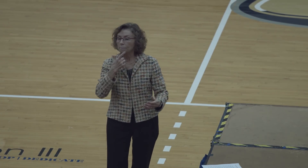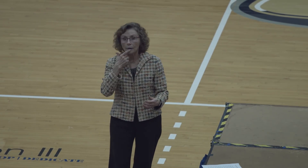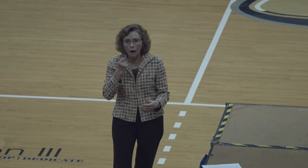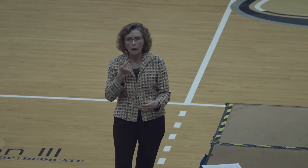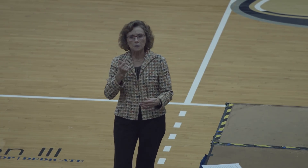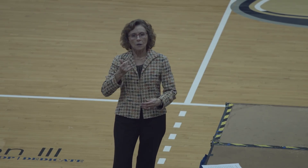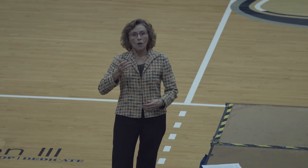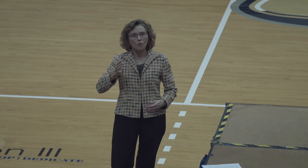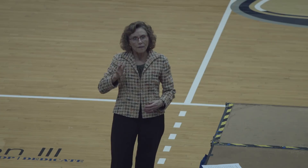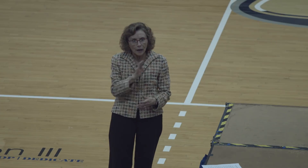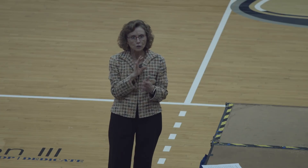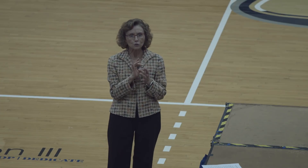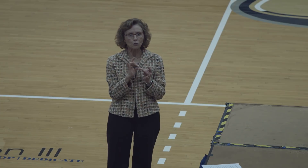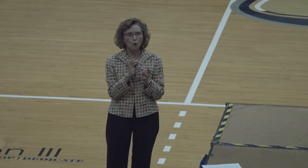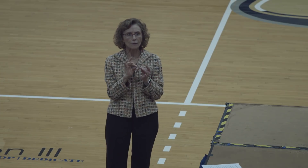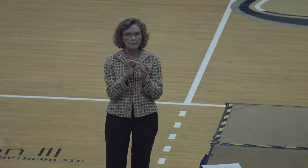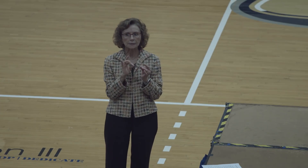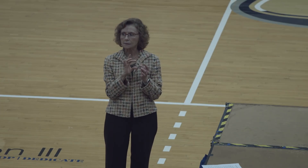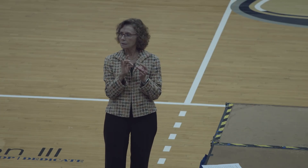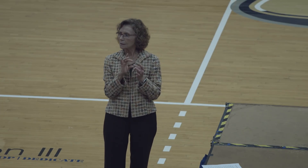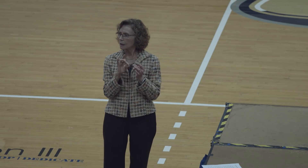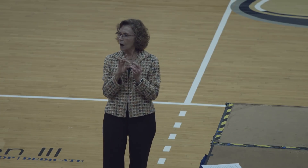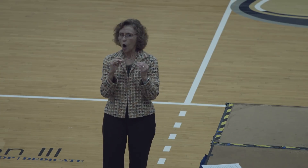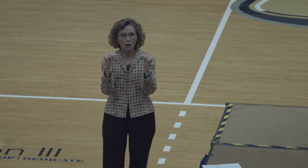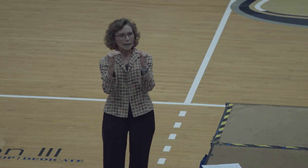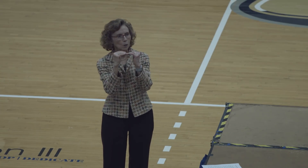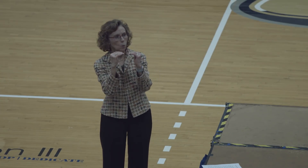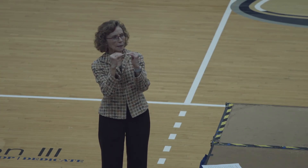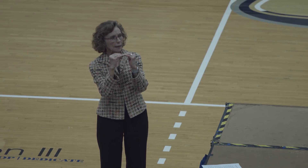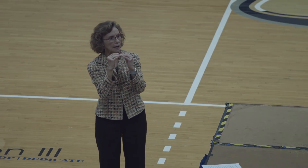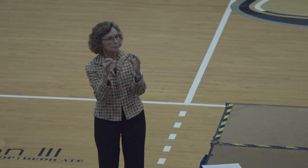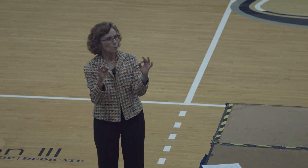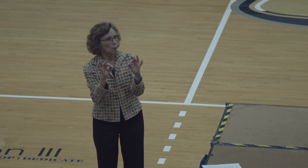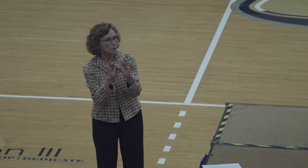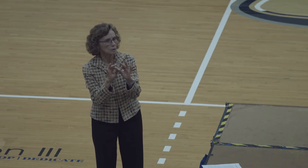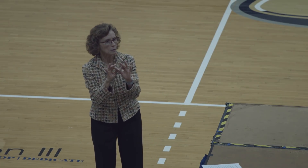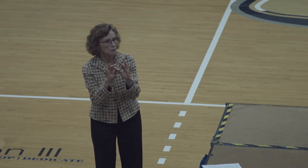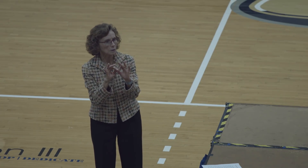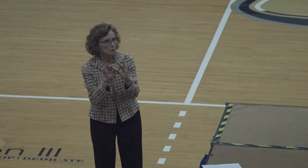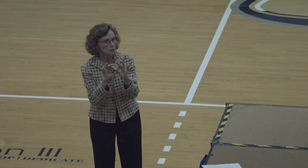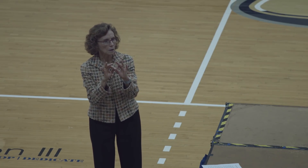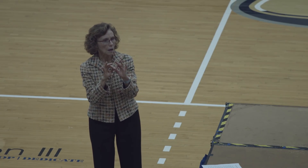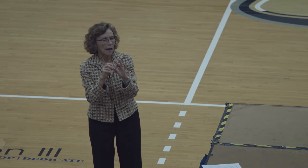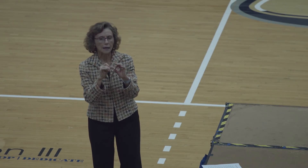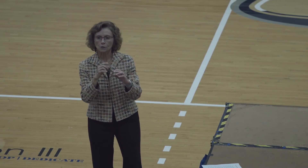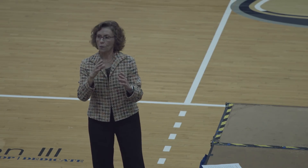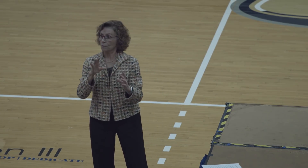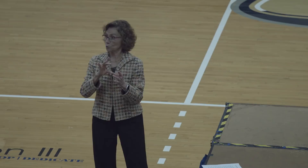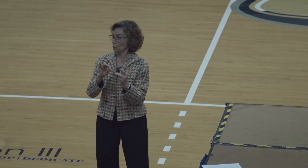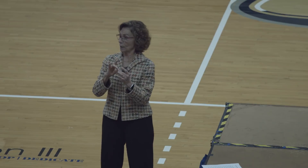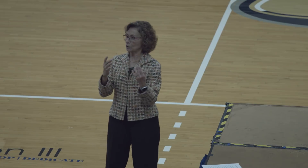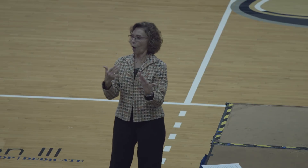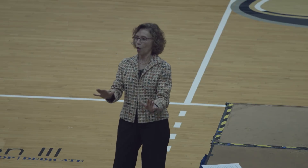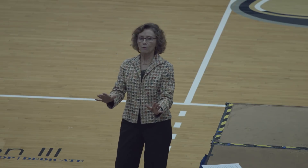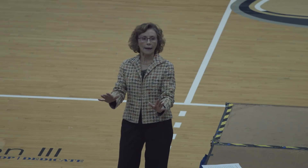Why is this so important? Because their stories as unsung heroes